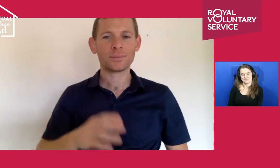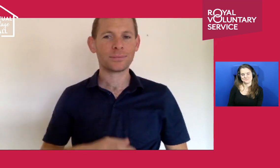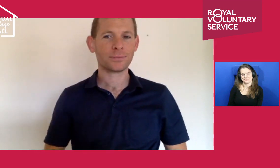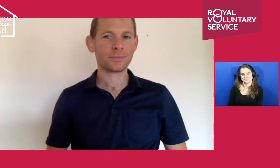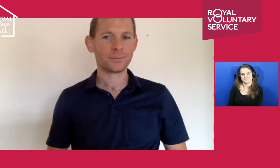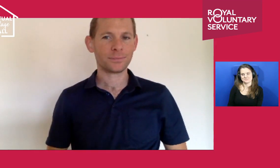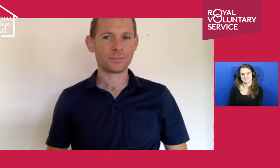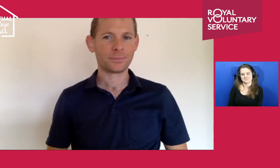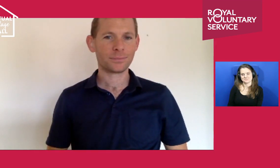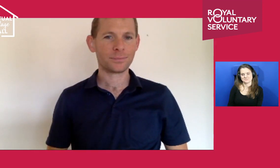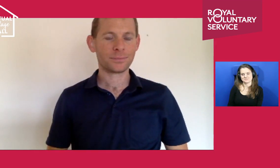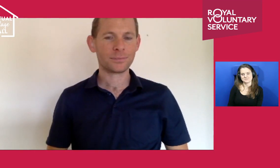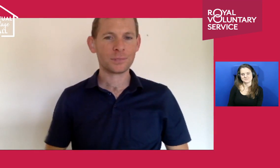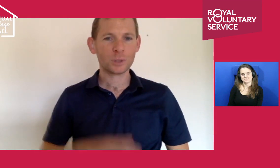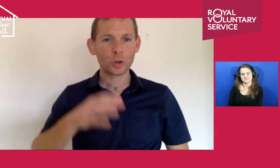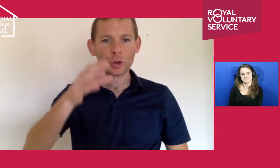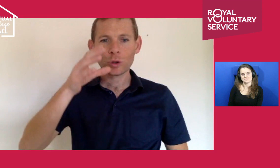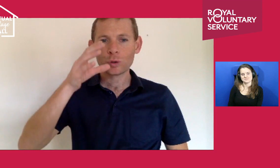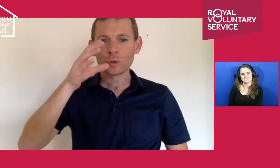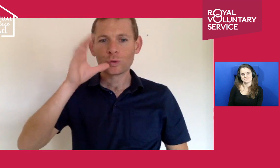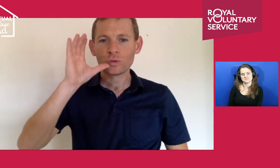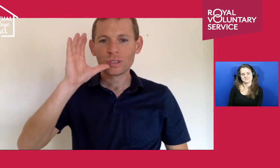Drink.